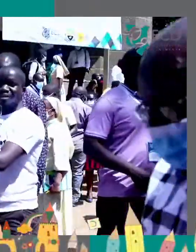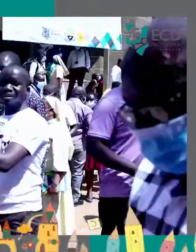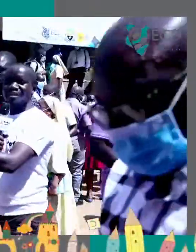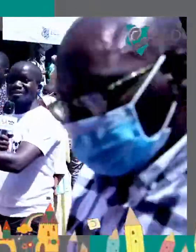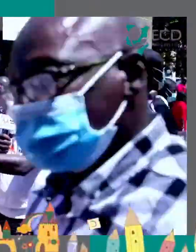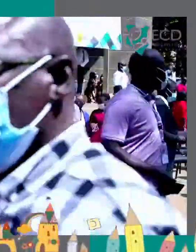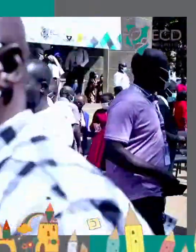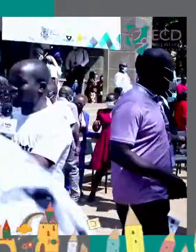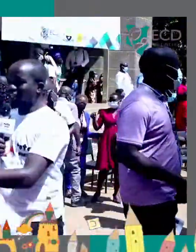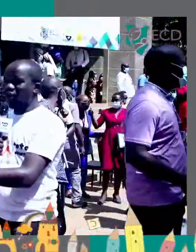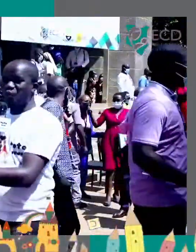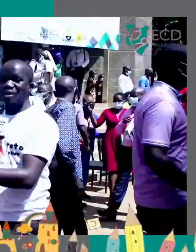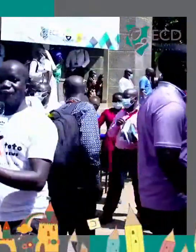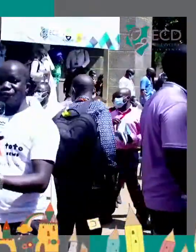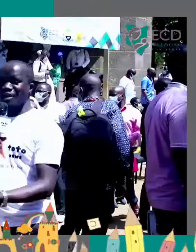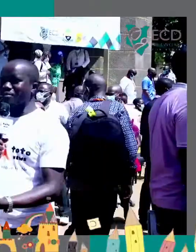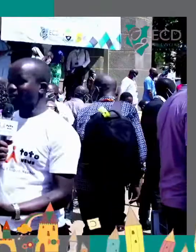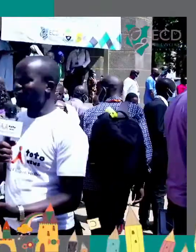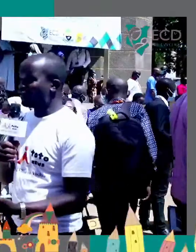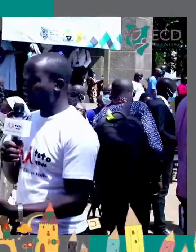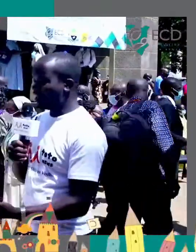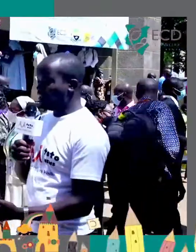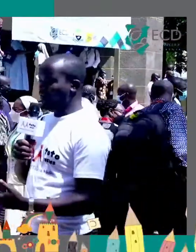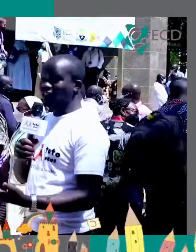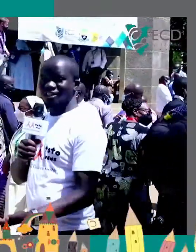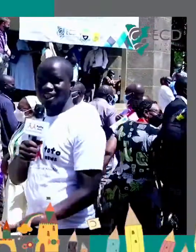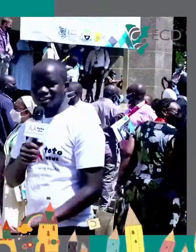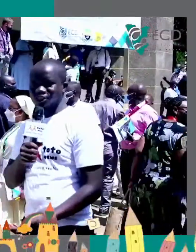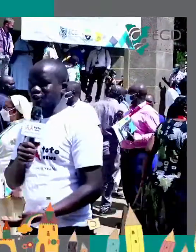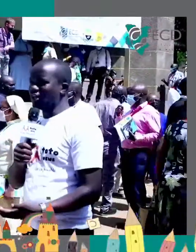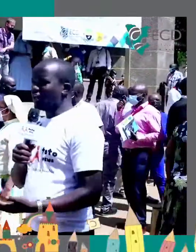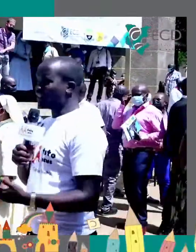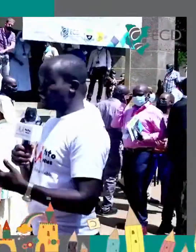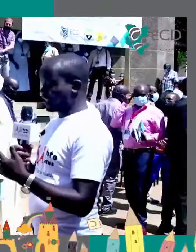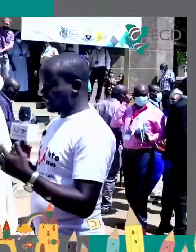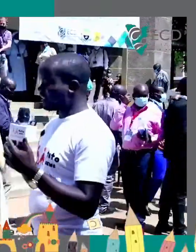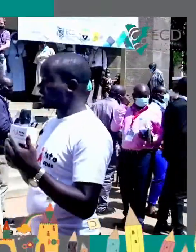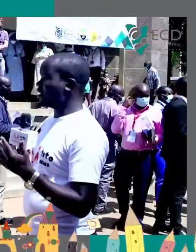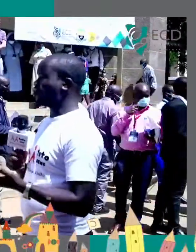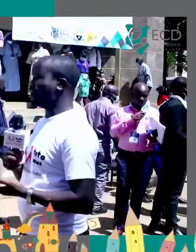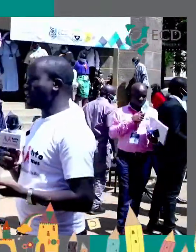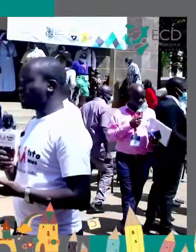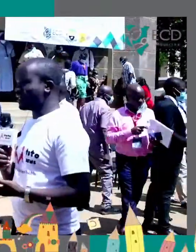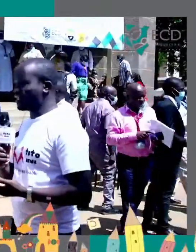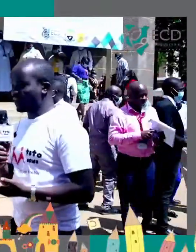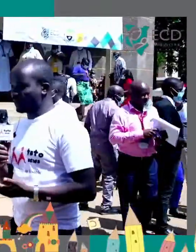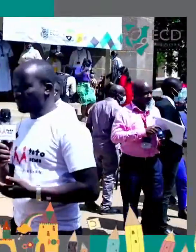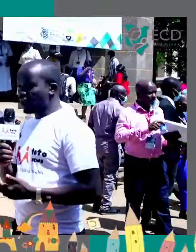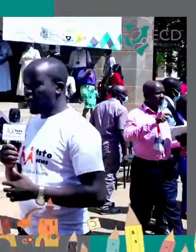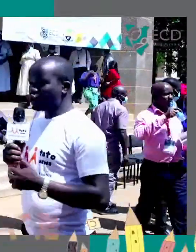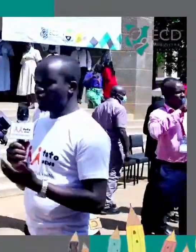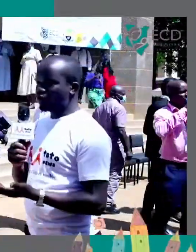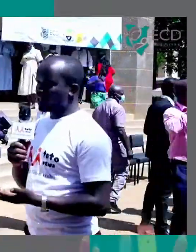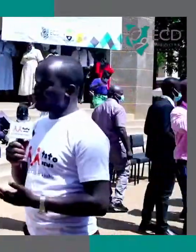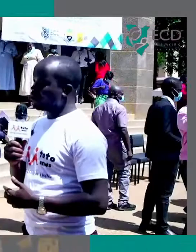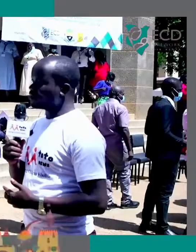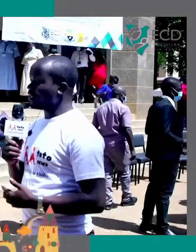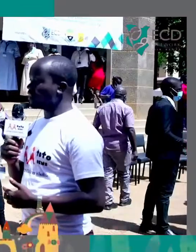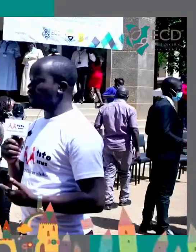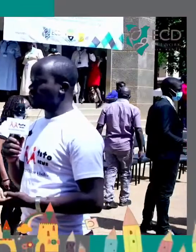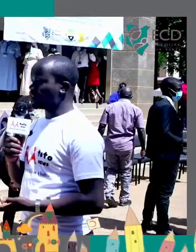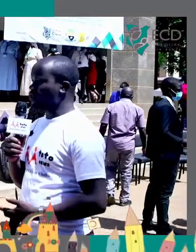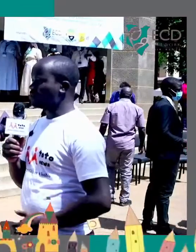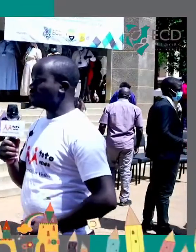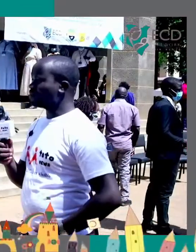from the delegates, what they feel about the first session. Tell us your name and how's your feeling